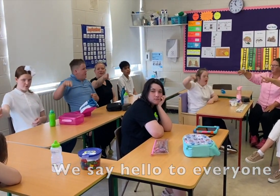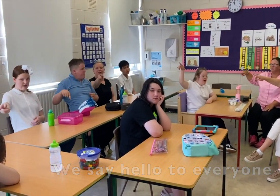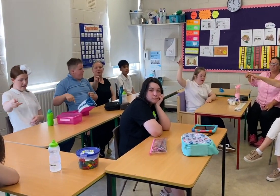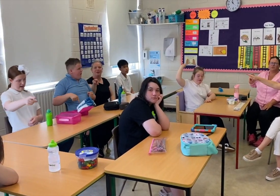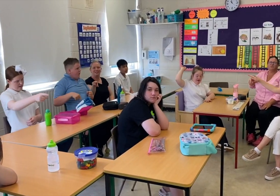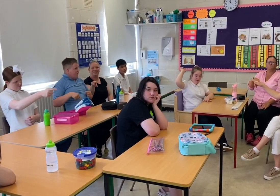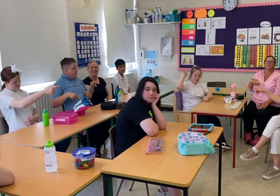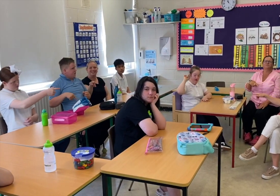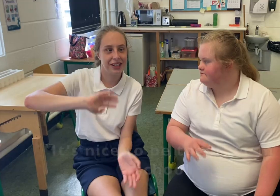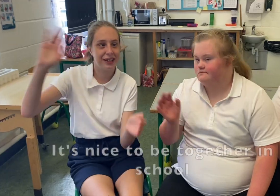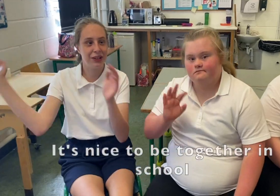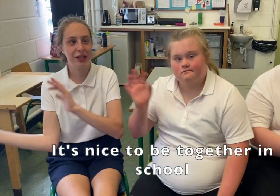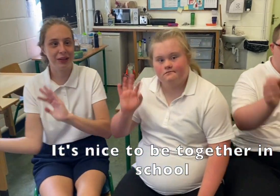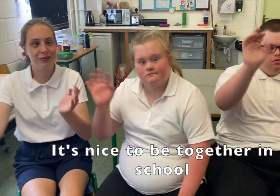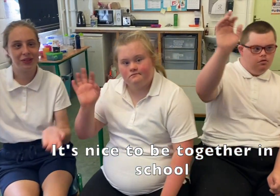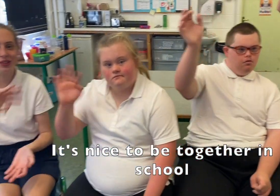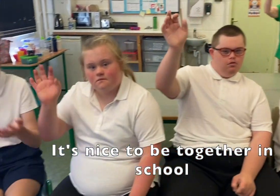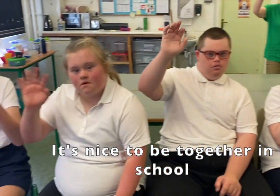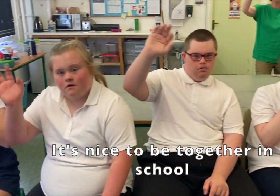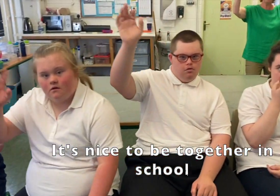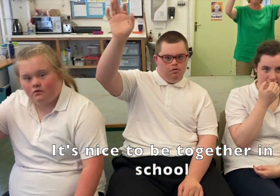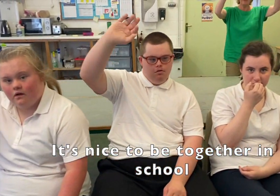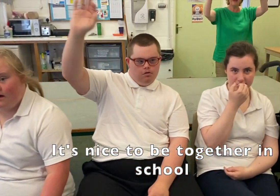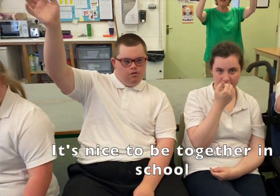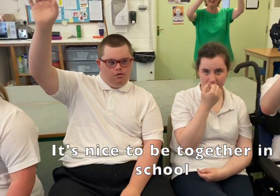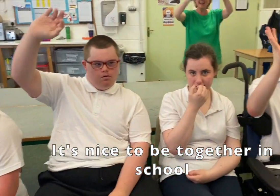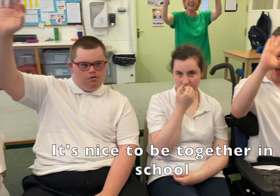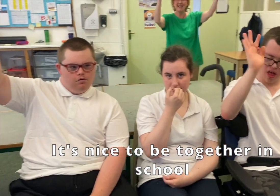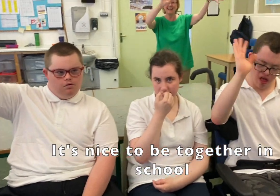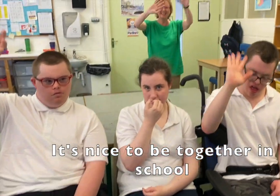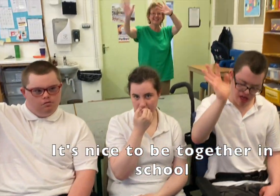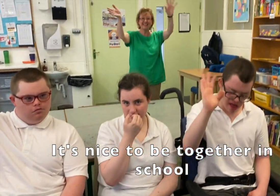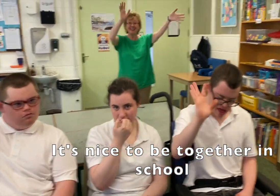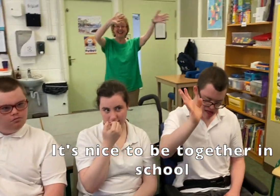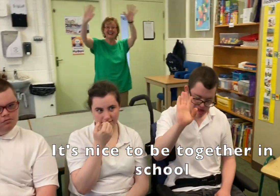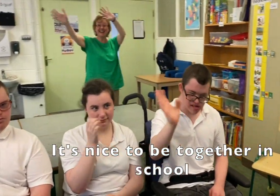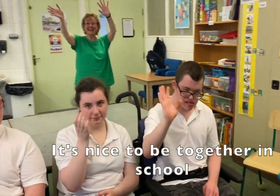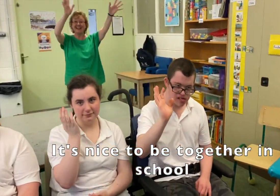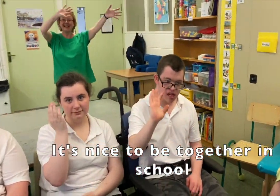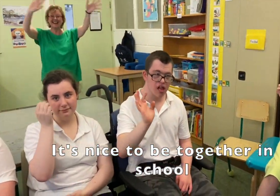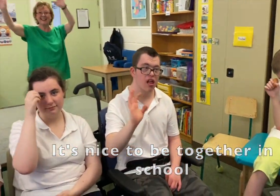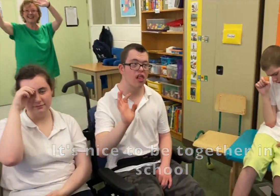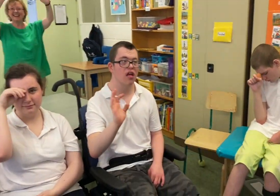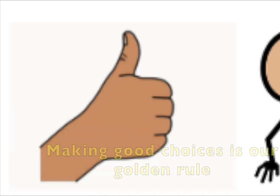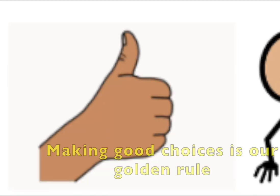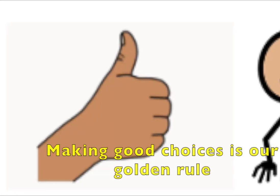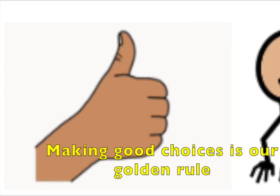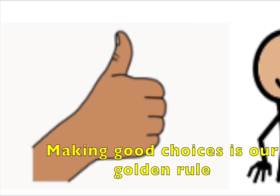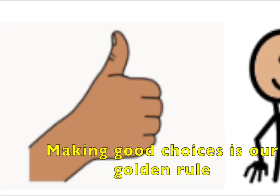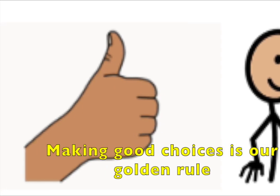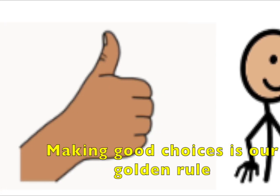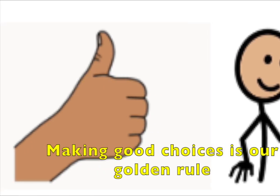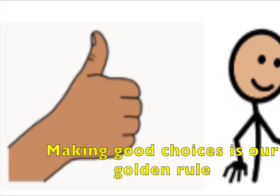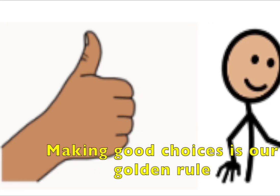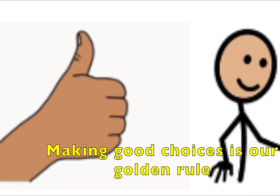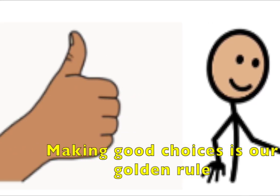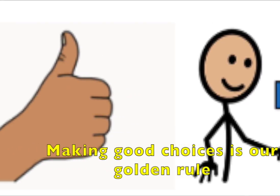everyone. It's nice to be together in school. Making good choices is our